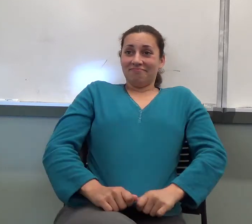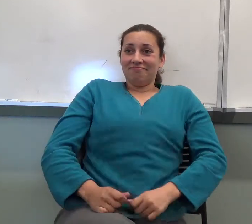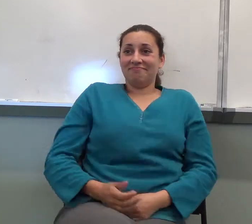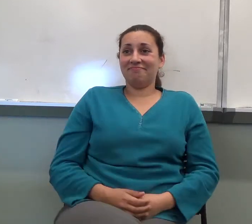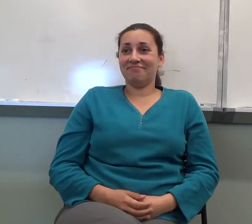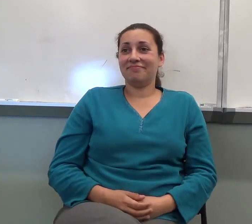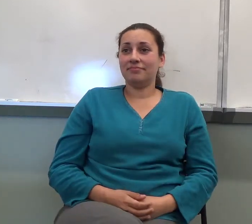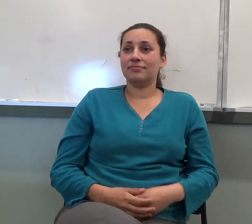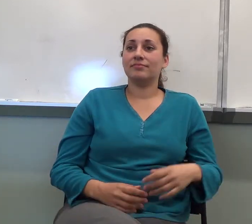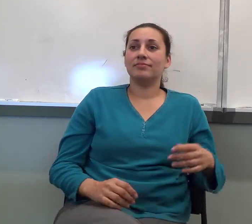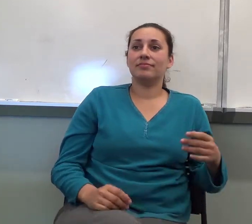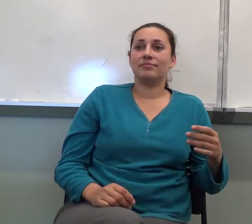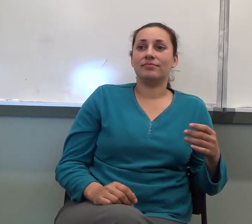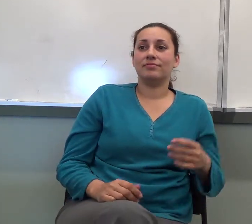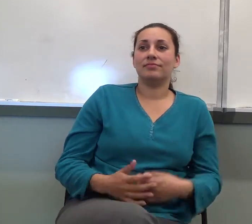All right.